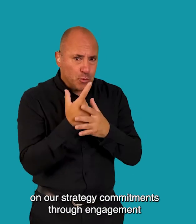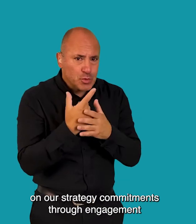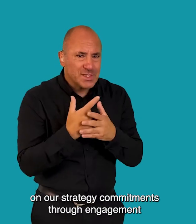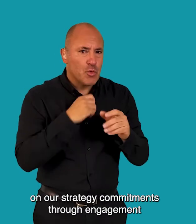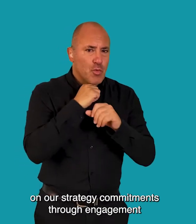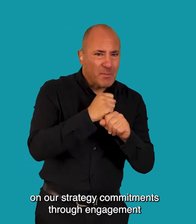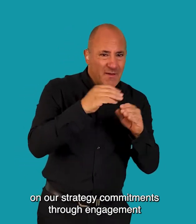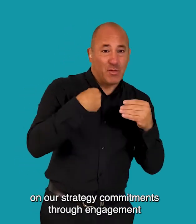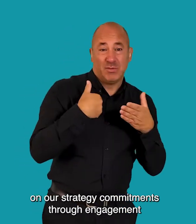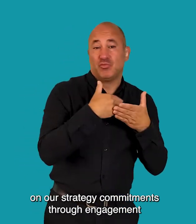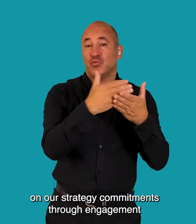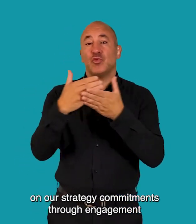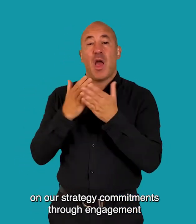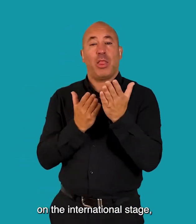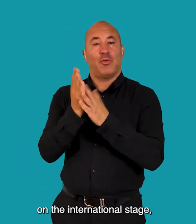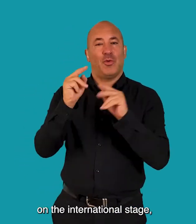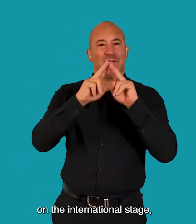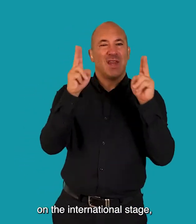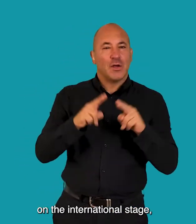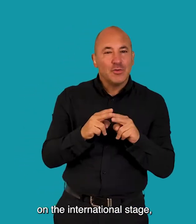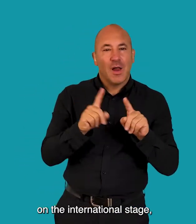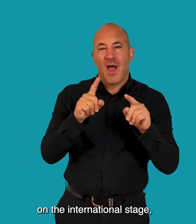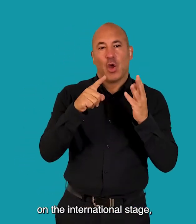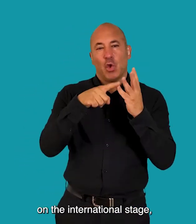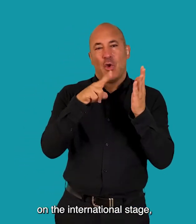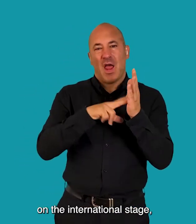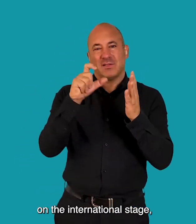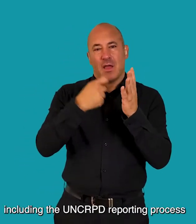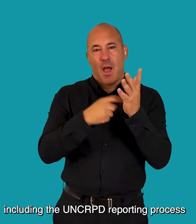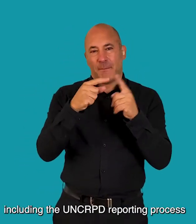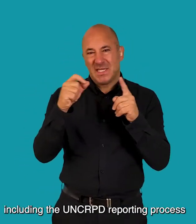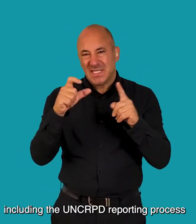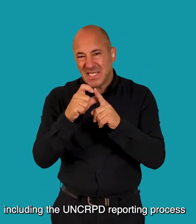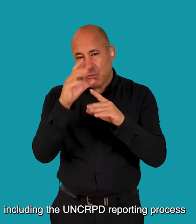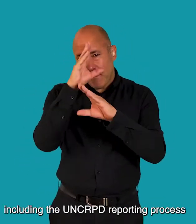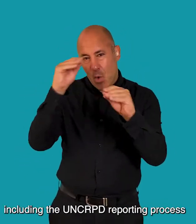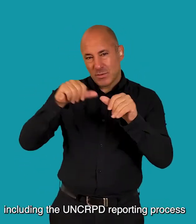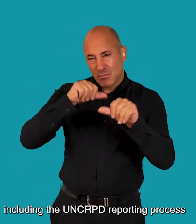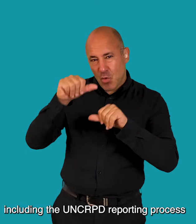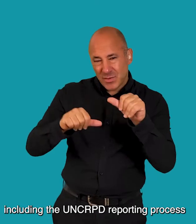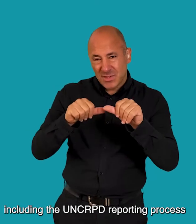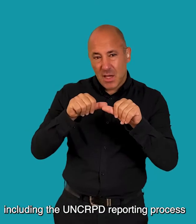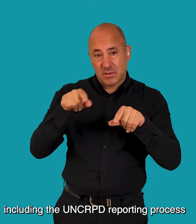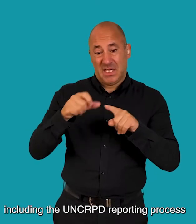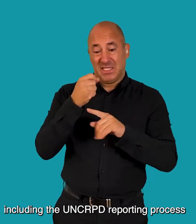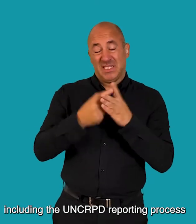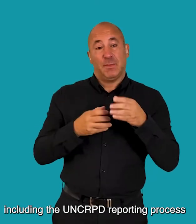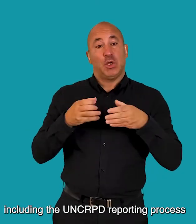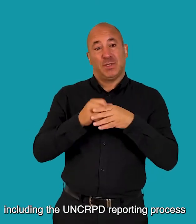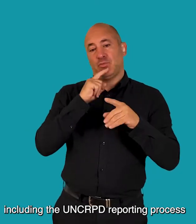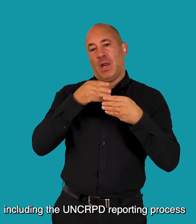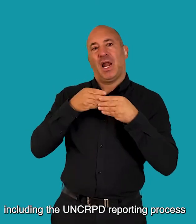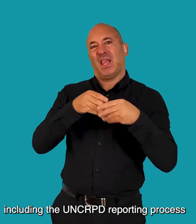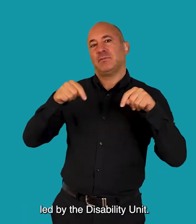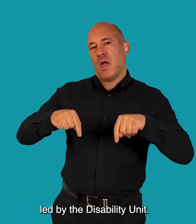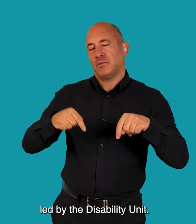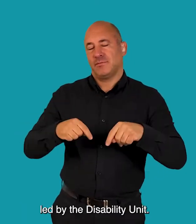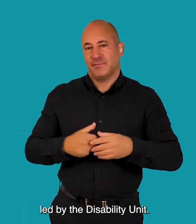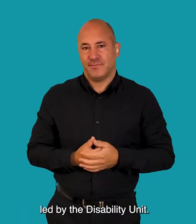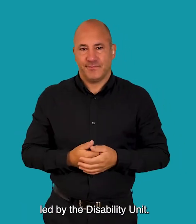commitments through engagement on the international stage, including the UNCRPD reporting process, led by the